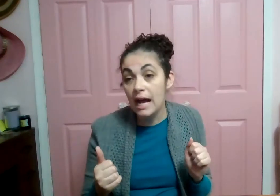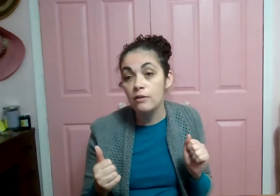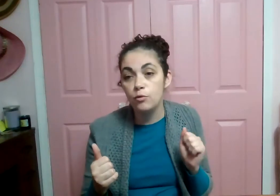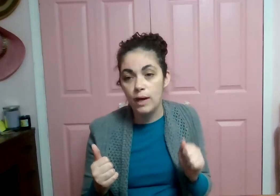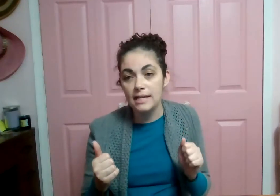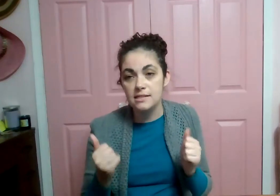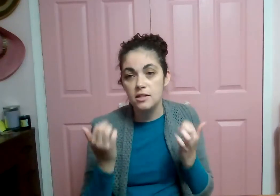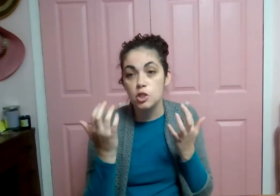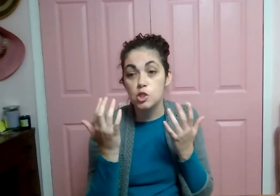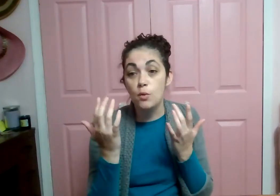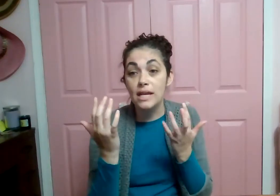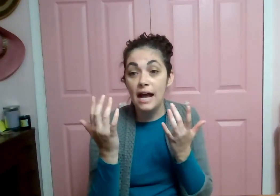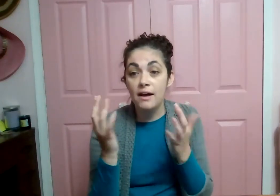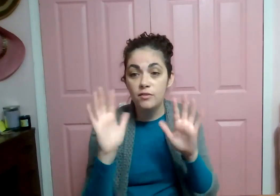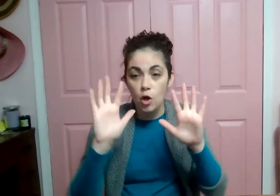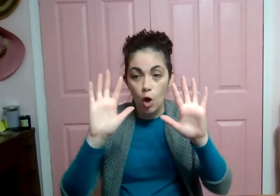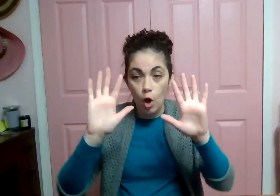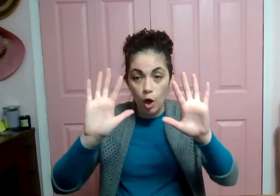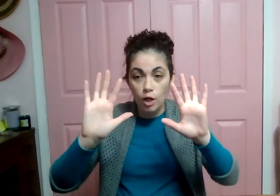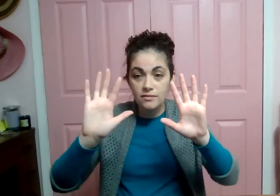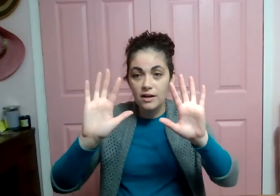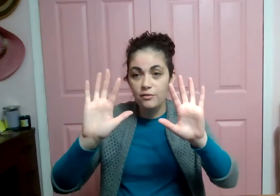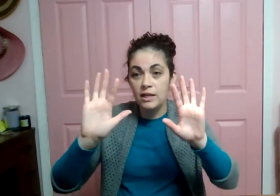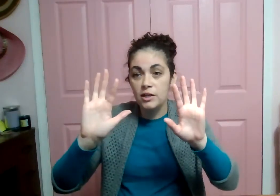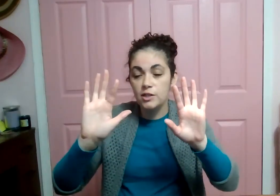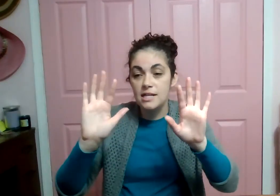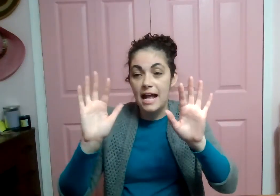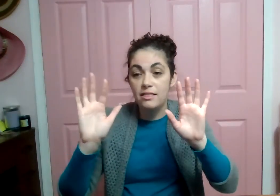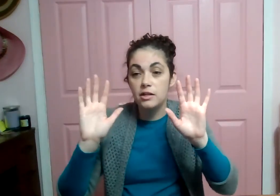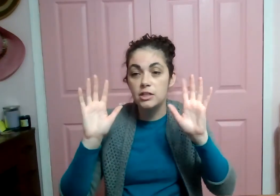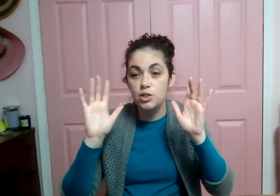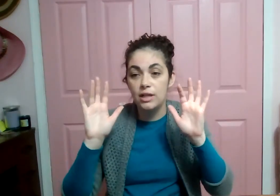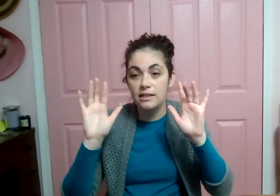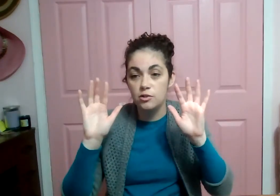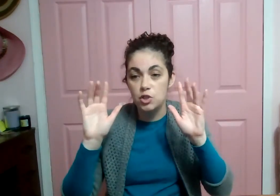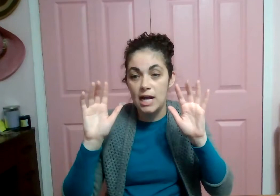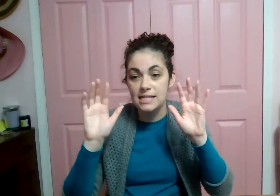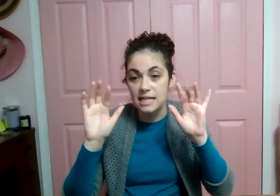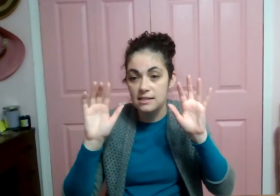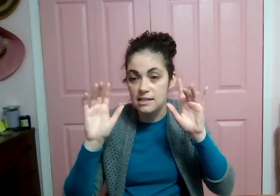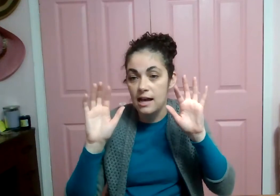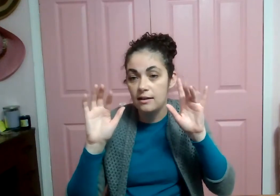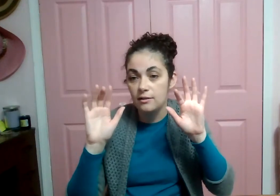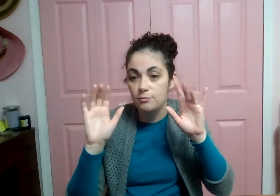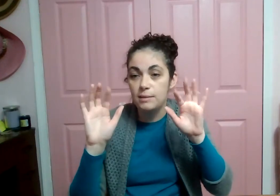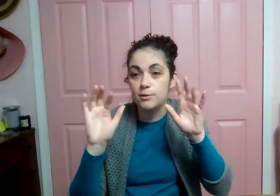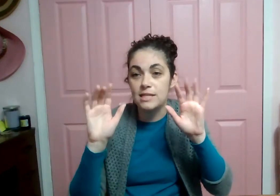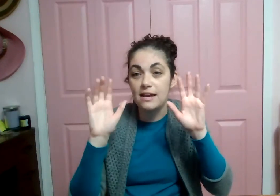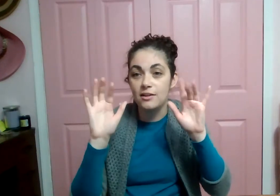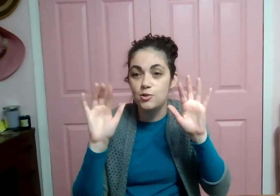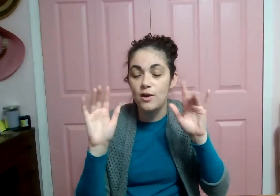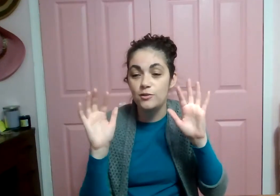have wait. So we have all of our fingers and they're going to do like those jazz hands that people say. Do you have your